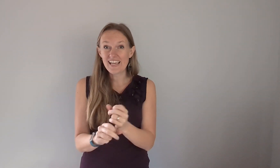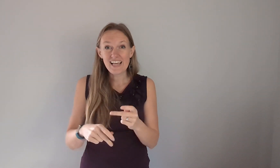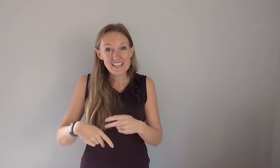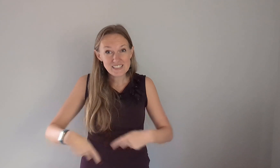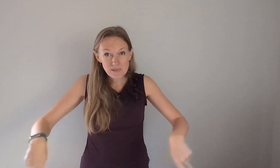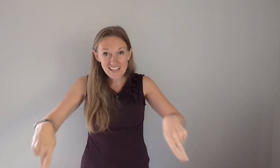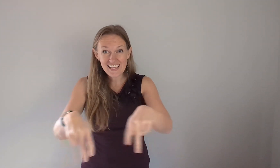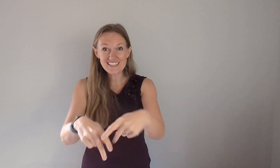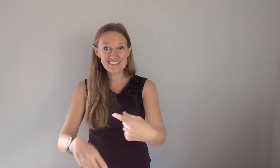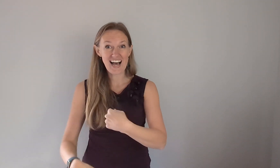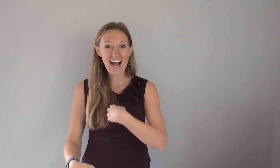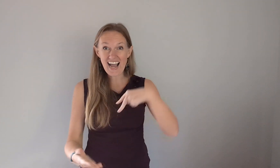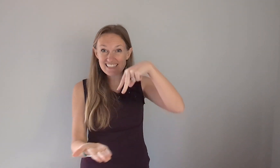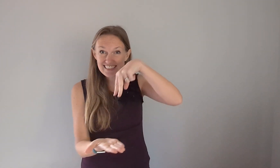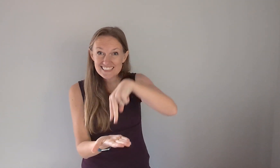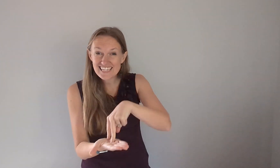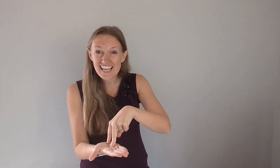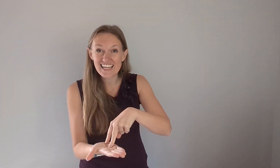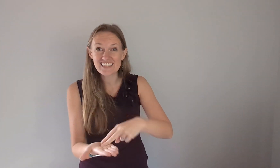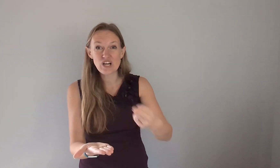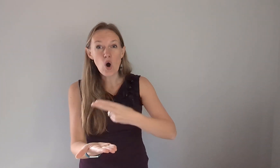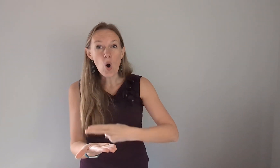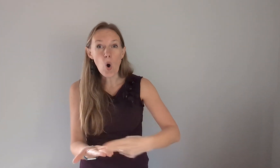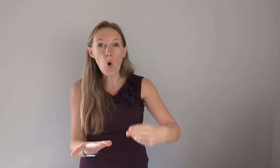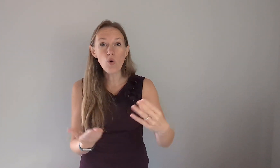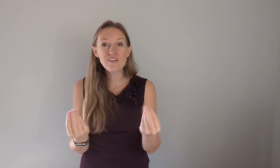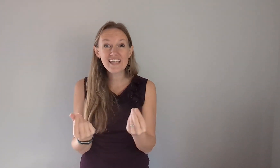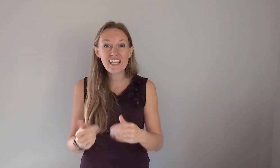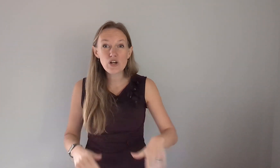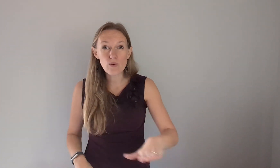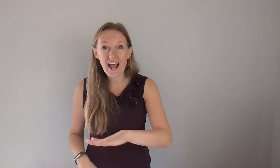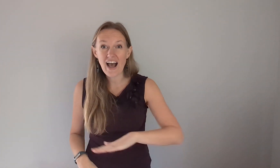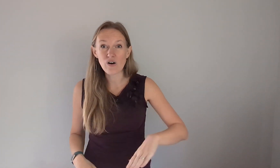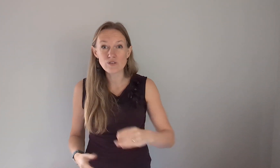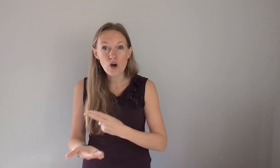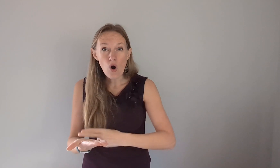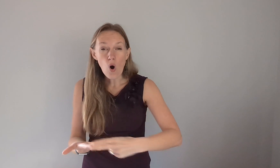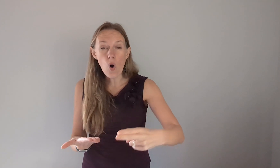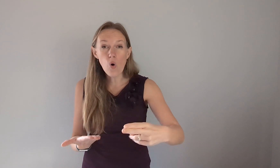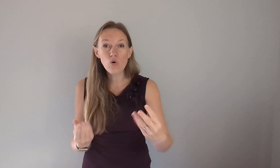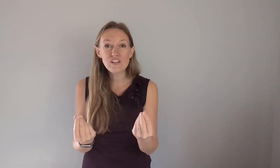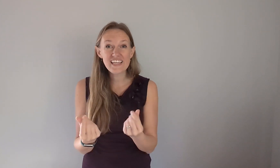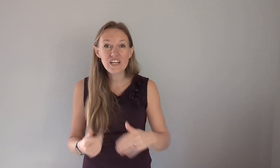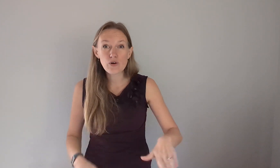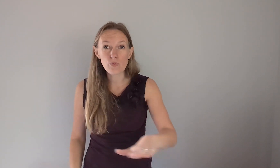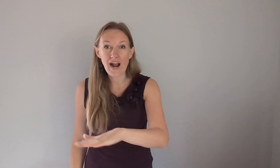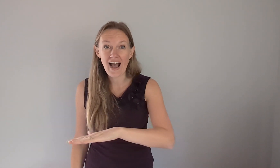making this place I stand holy ground, holy